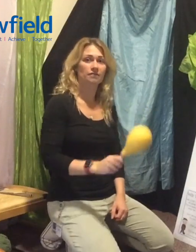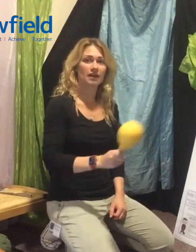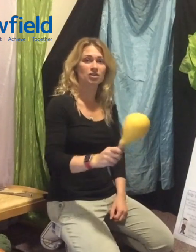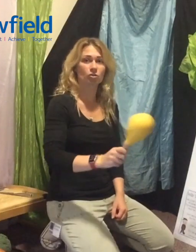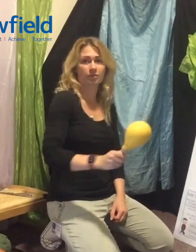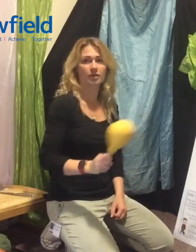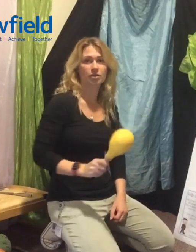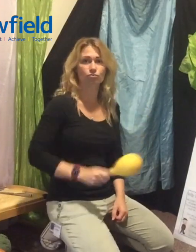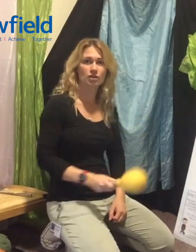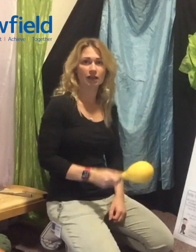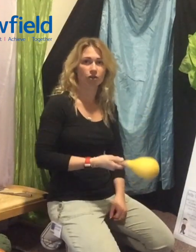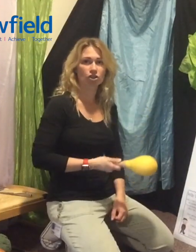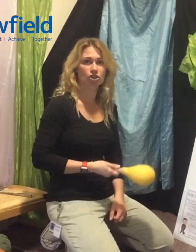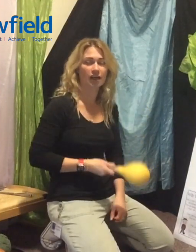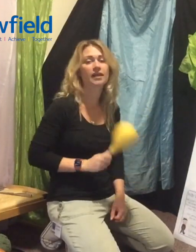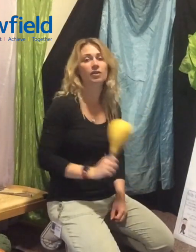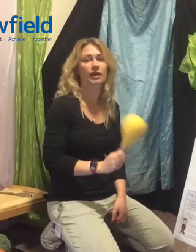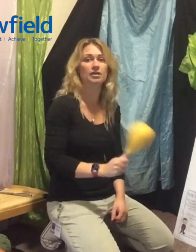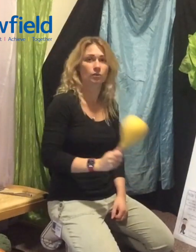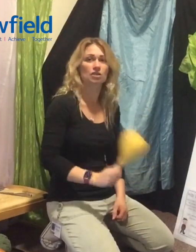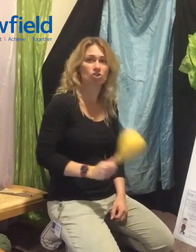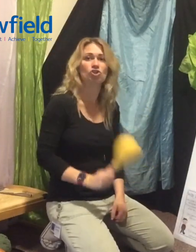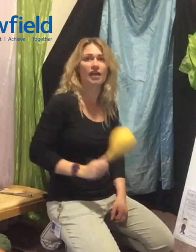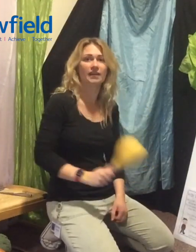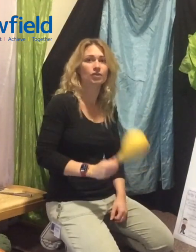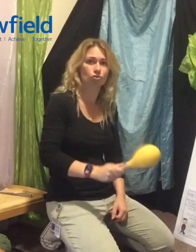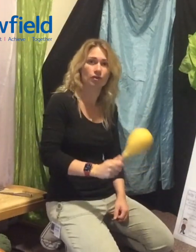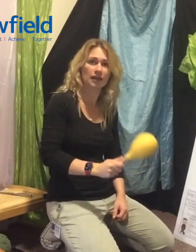find something that's really good at shaking, okay? So we can shake that tree.